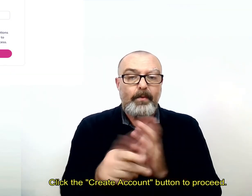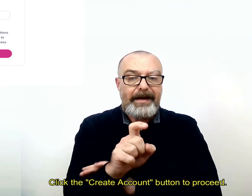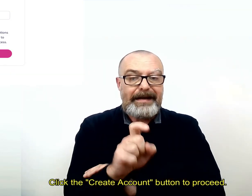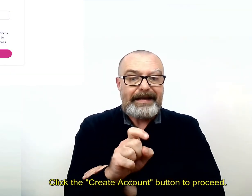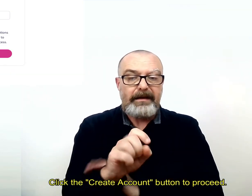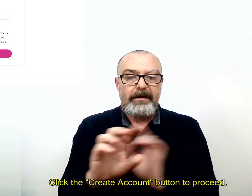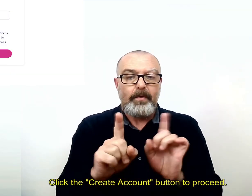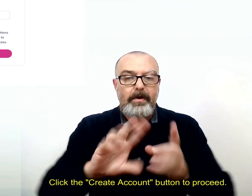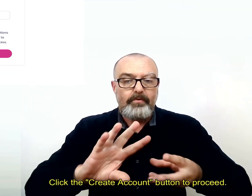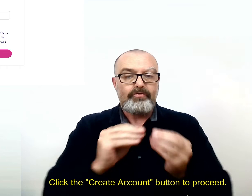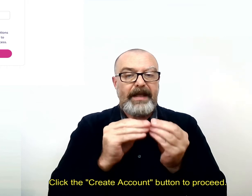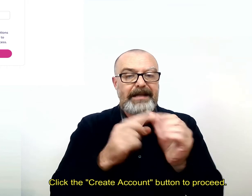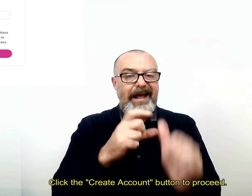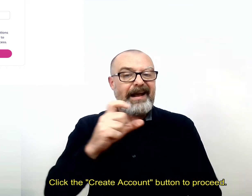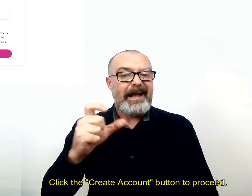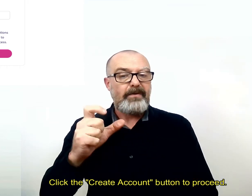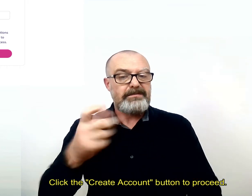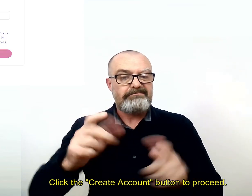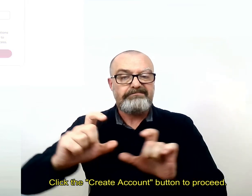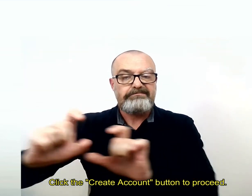Click the Create Account button to proceed.